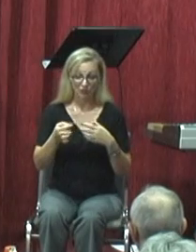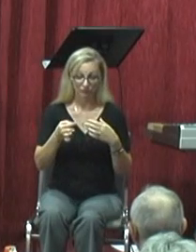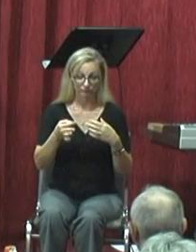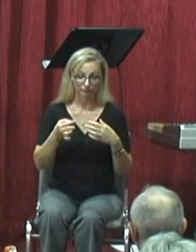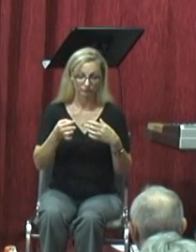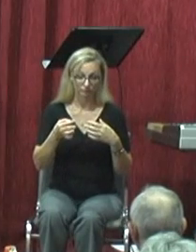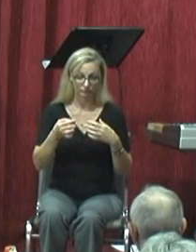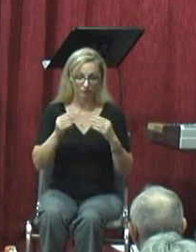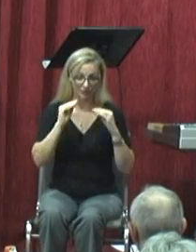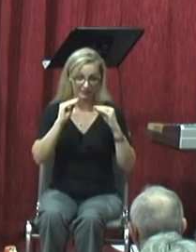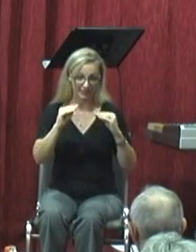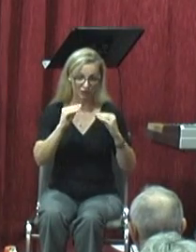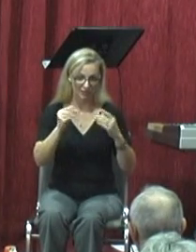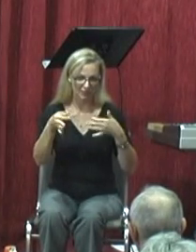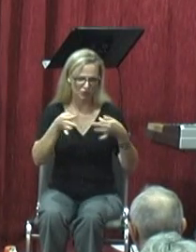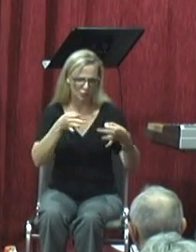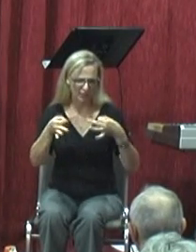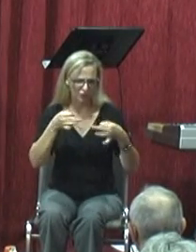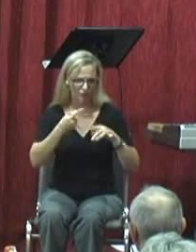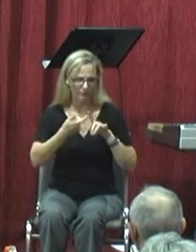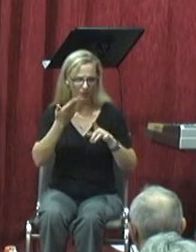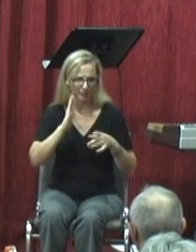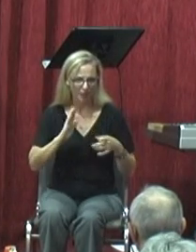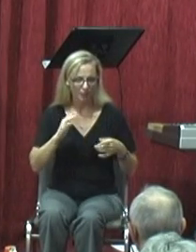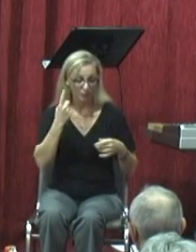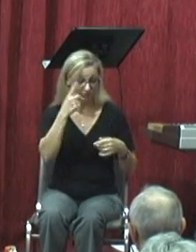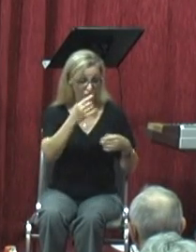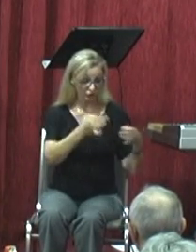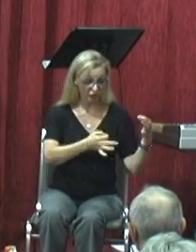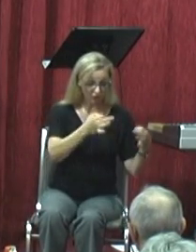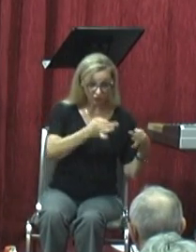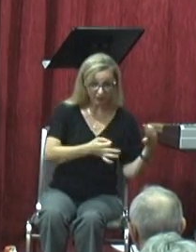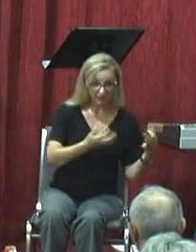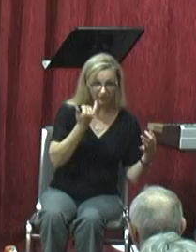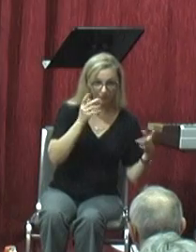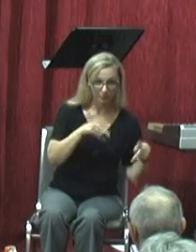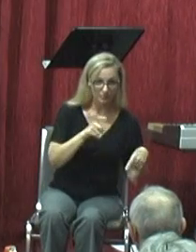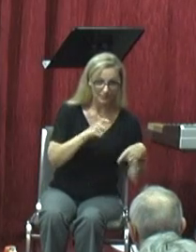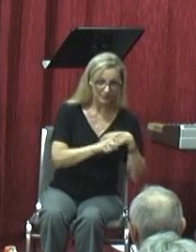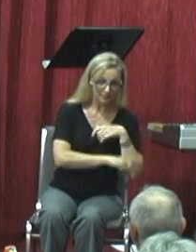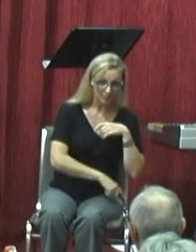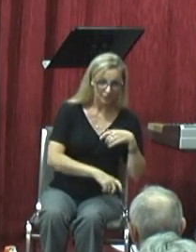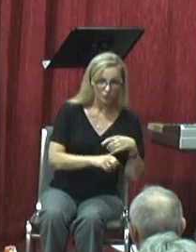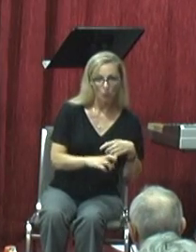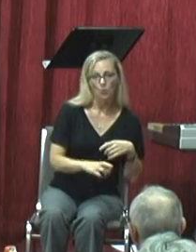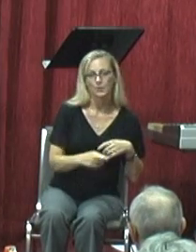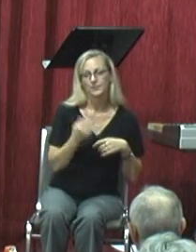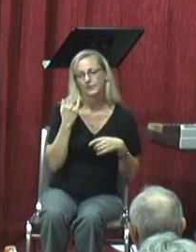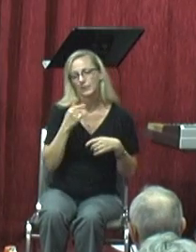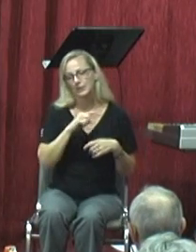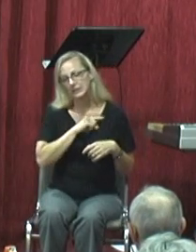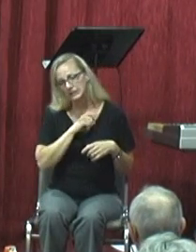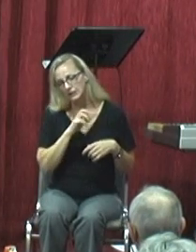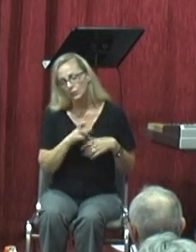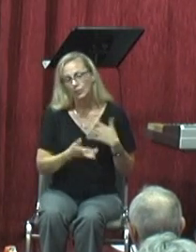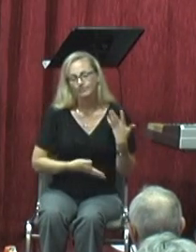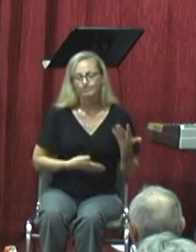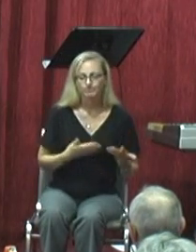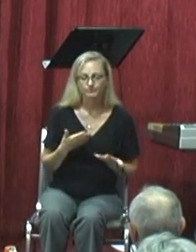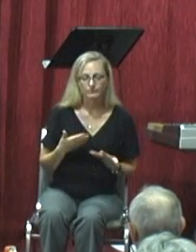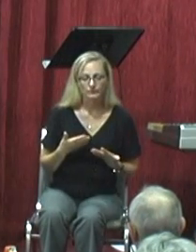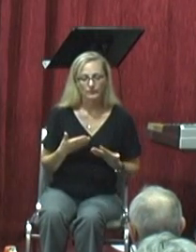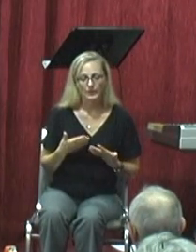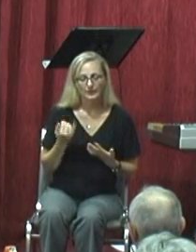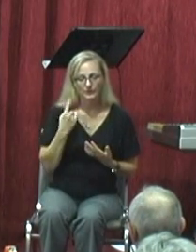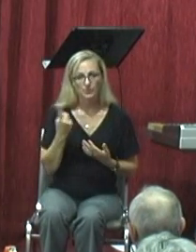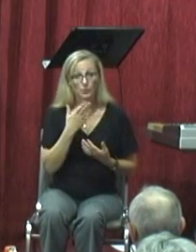both for judging, when we had to judge whether a person needed to be punished or whether they were guilty or not, or whether